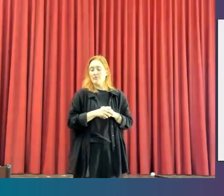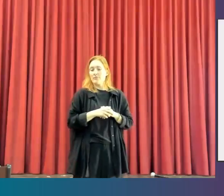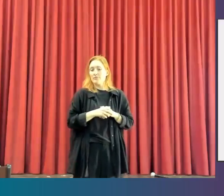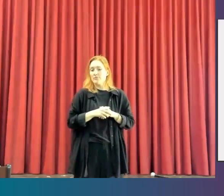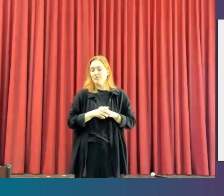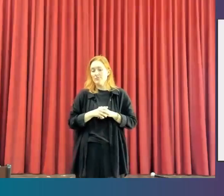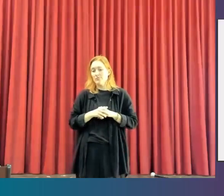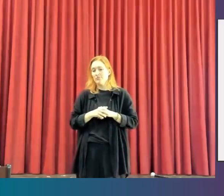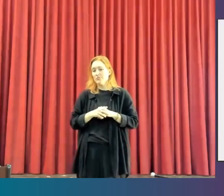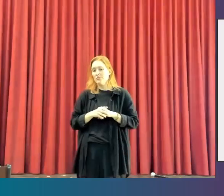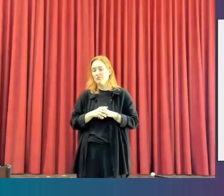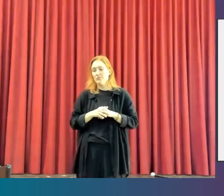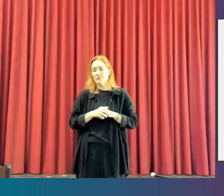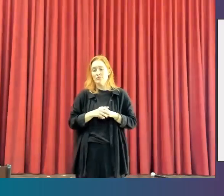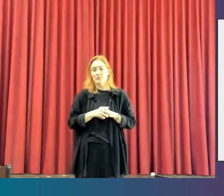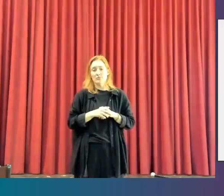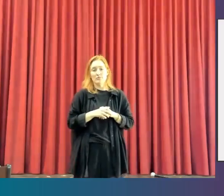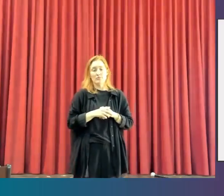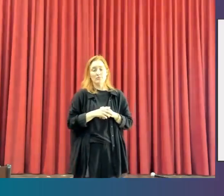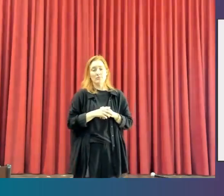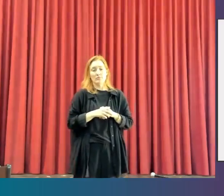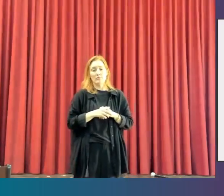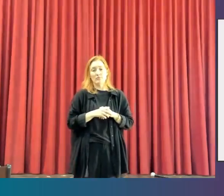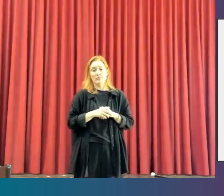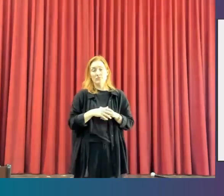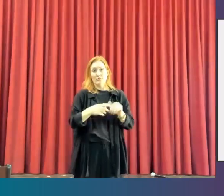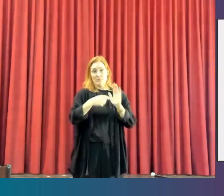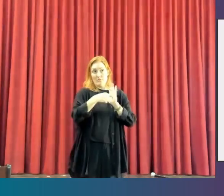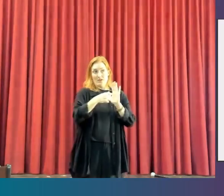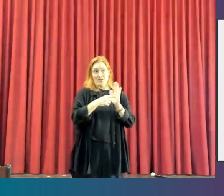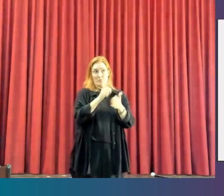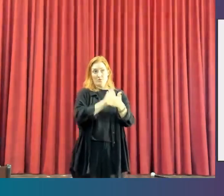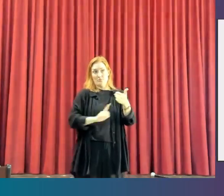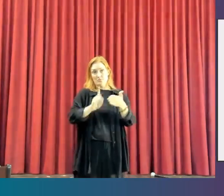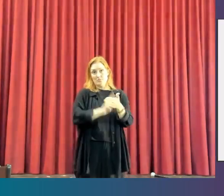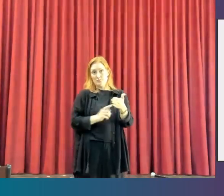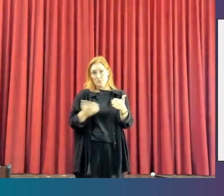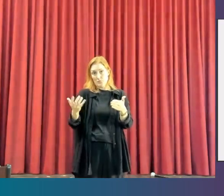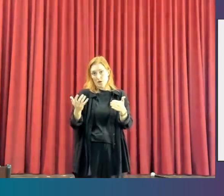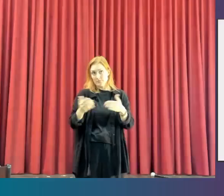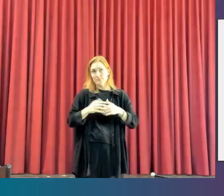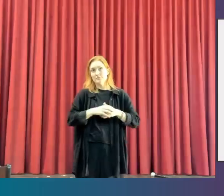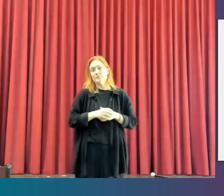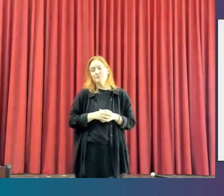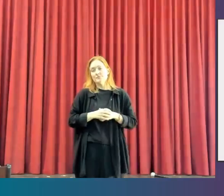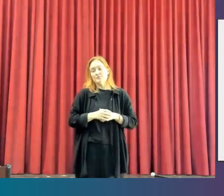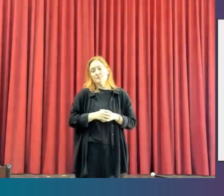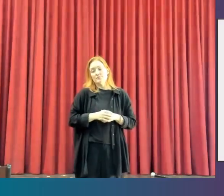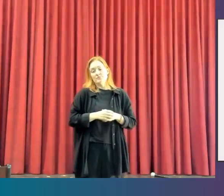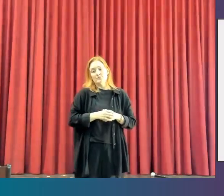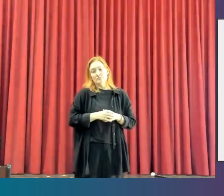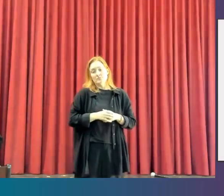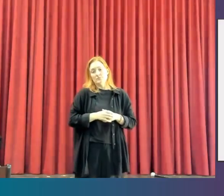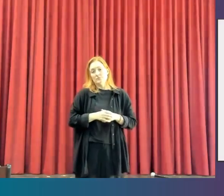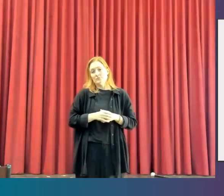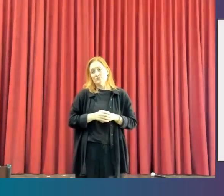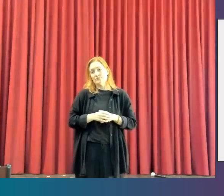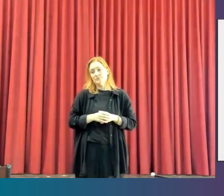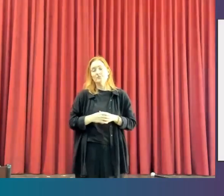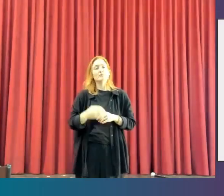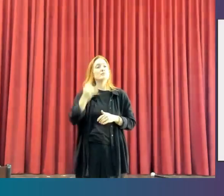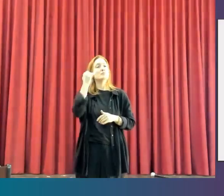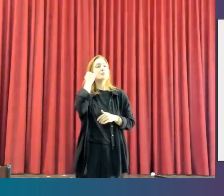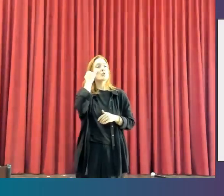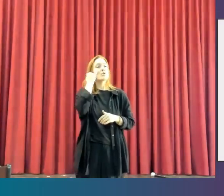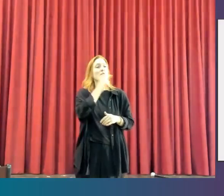So some ways that national origin discrimination can show up would be if a landlord is denying